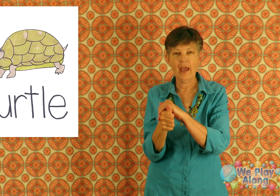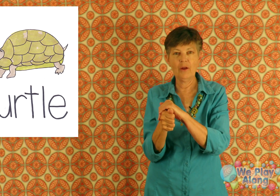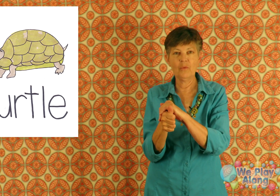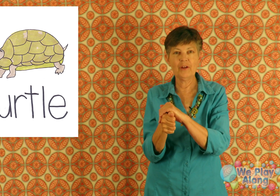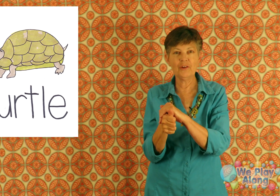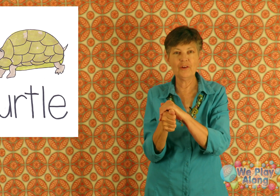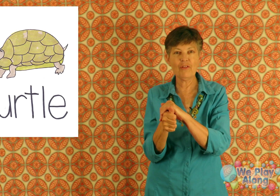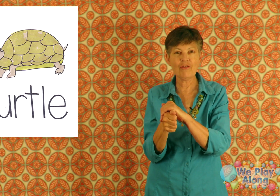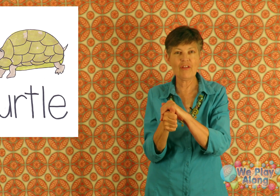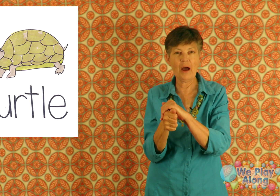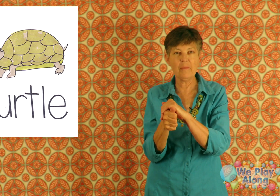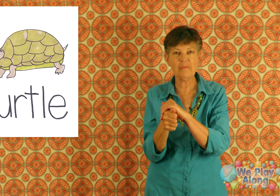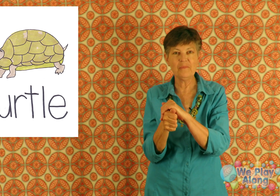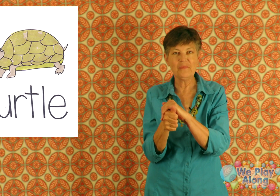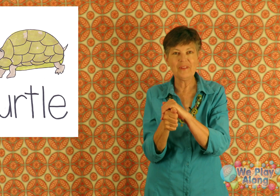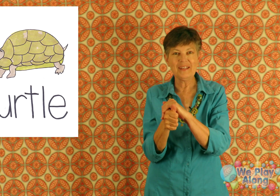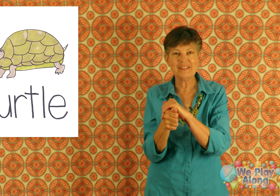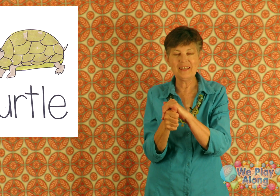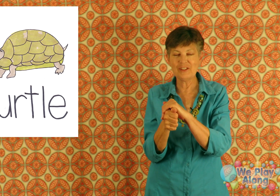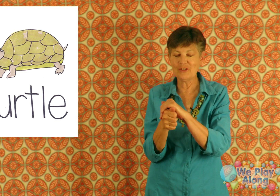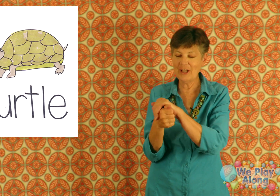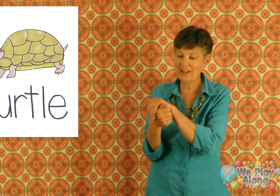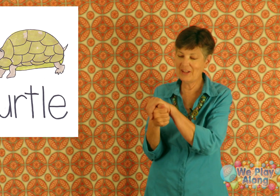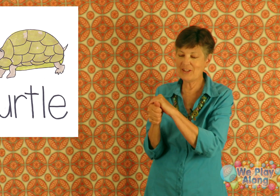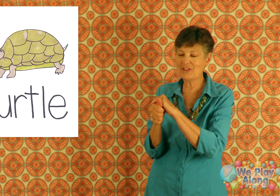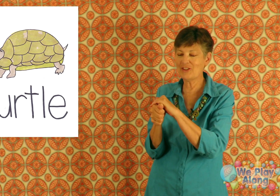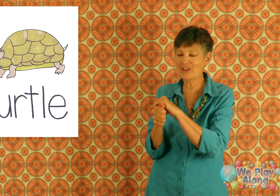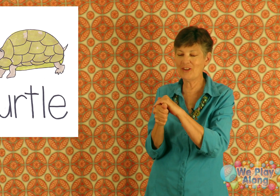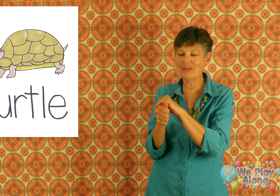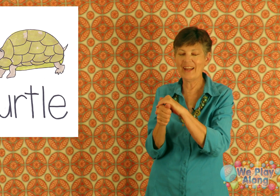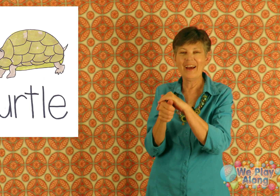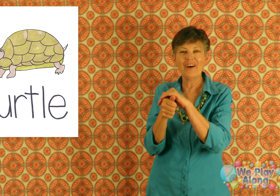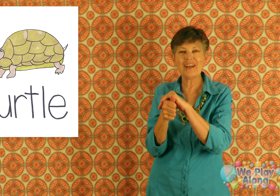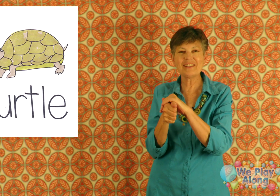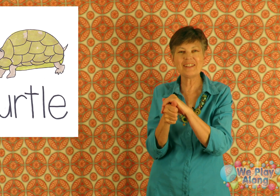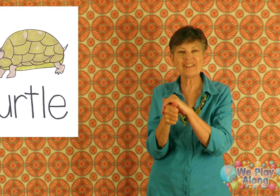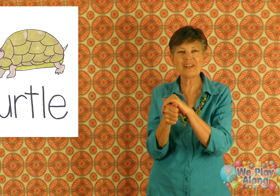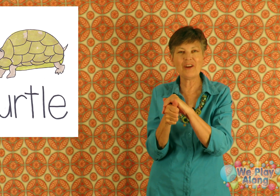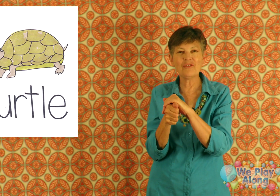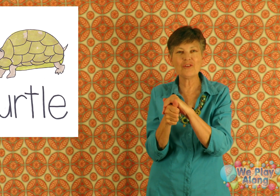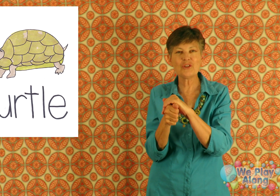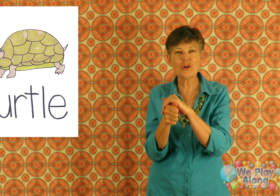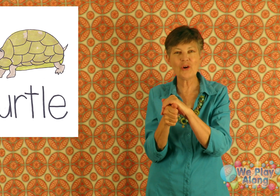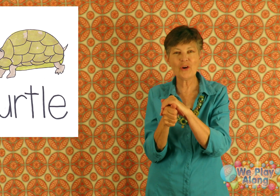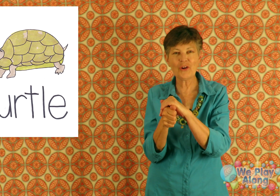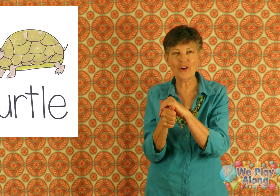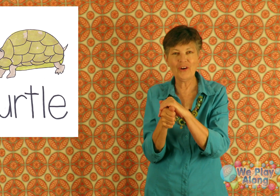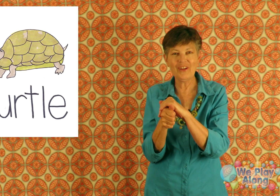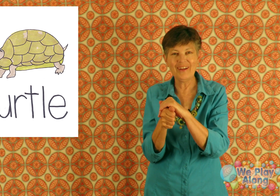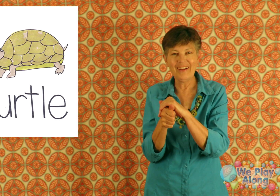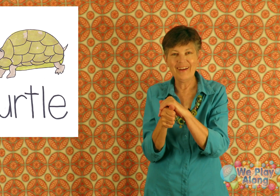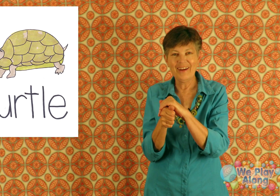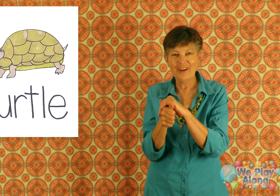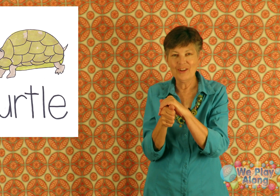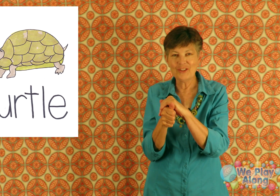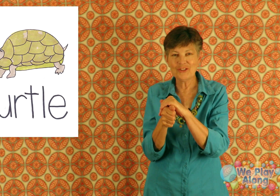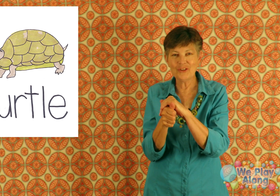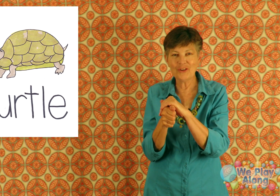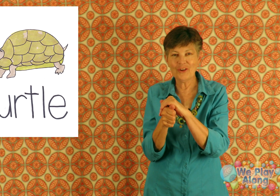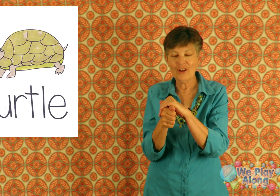and wiggle your thumb. So I think this is such a cute one. Okay, this is a sign for turtle. Turtle.